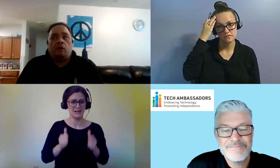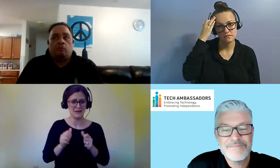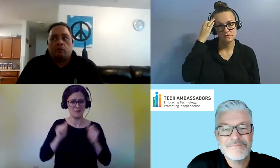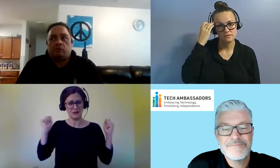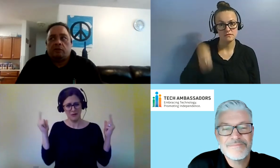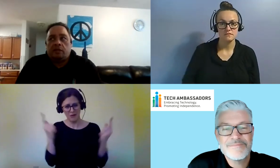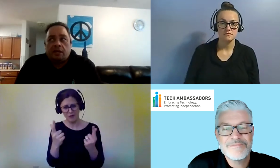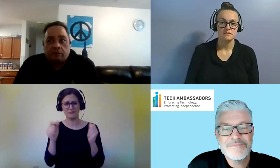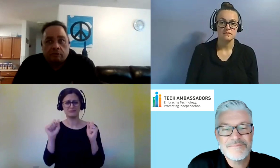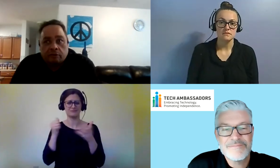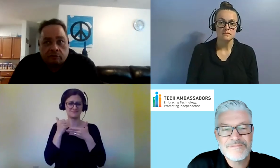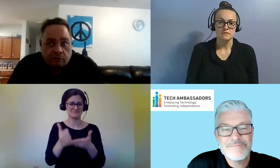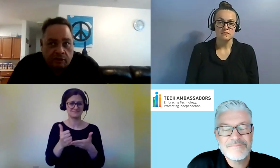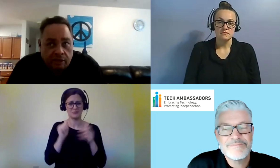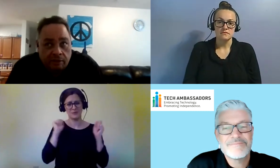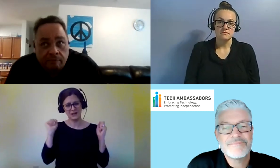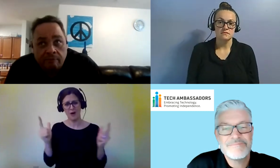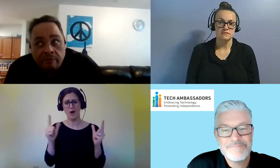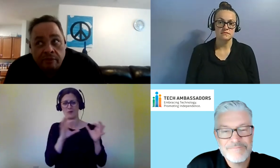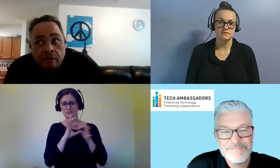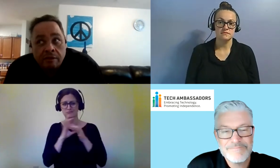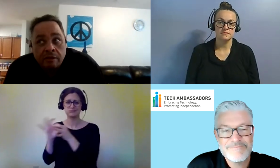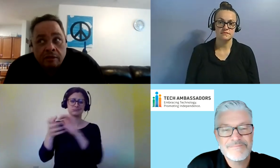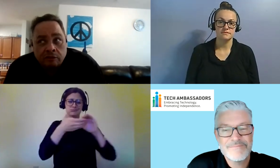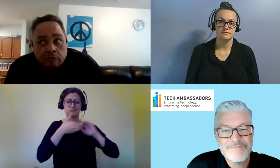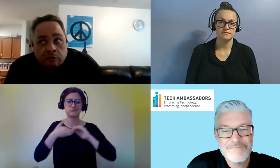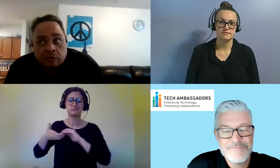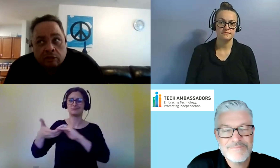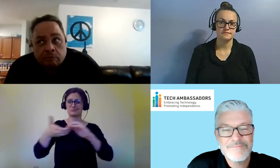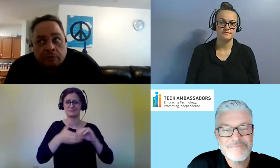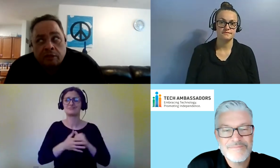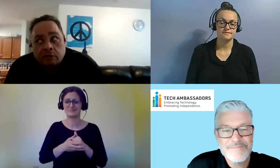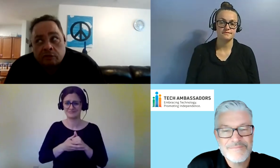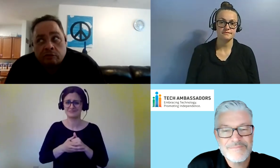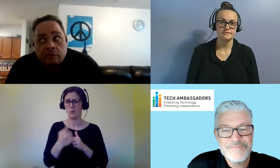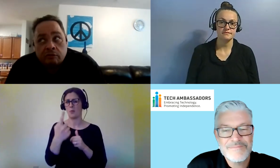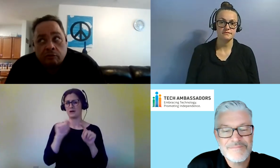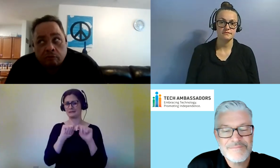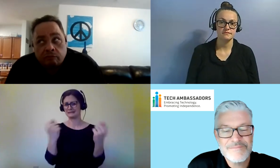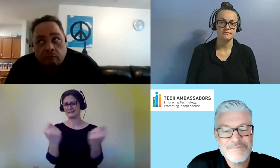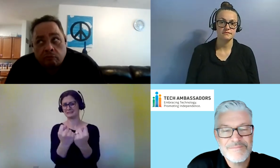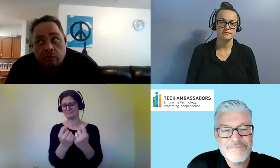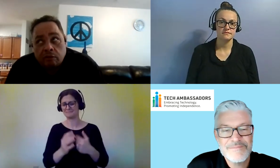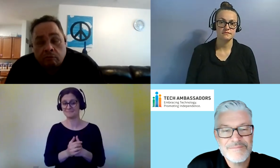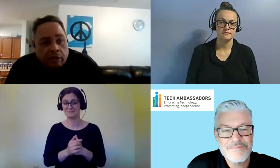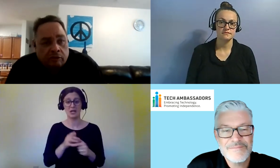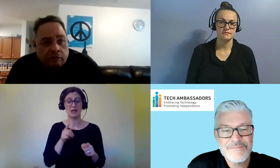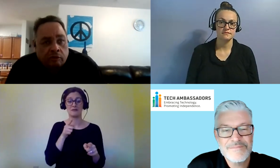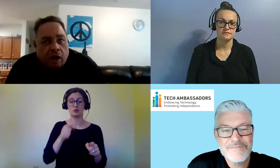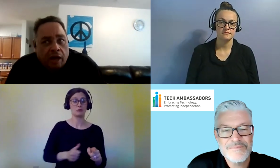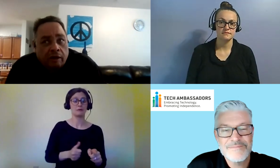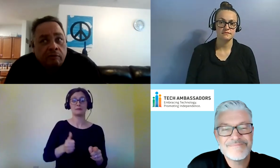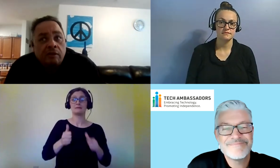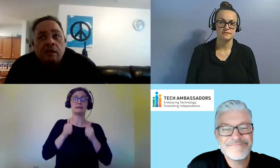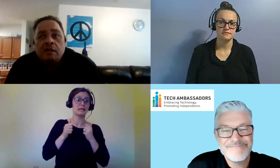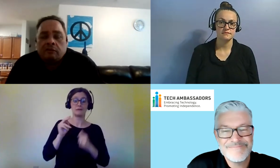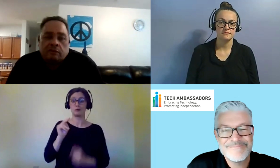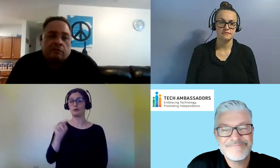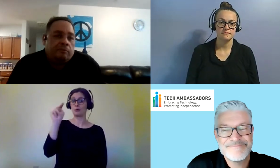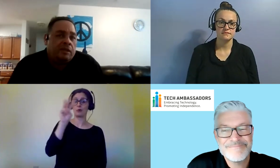we all work together as a team. So just because you're in Northwest